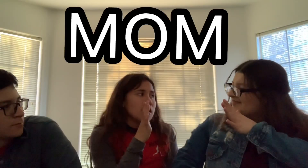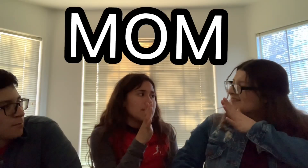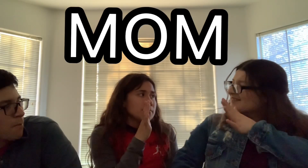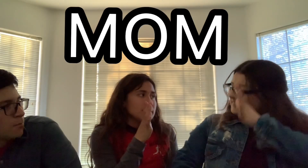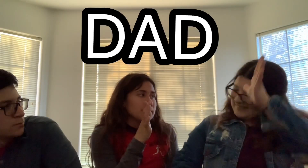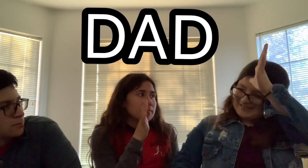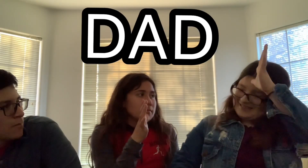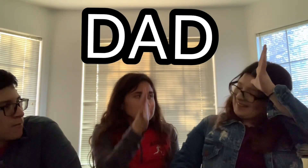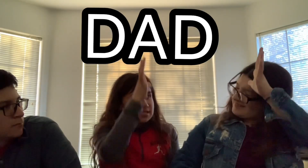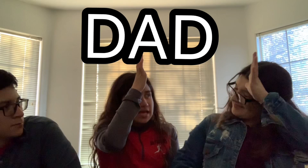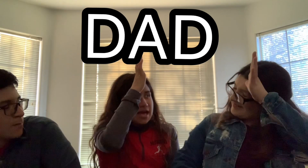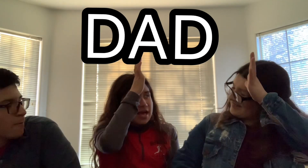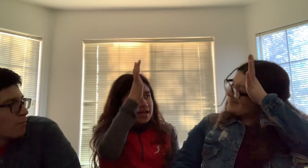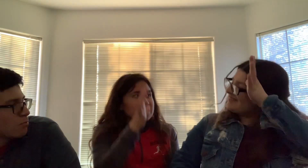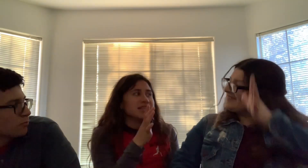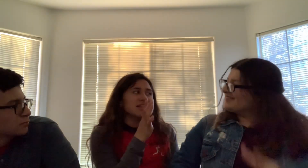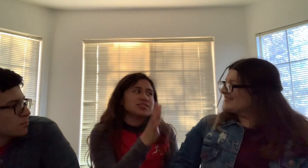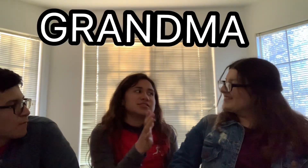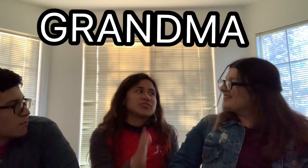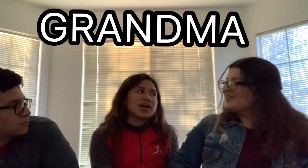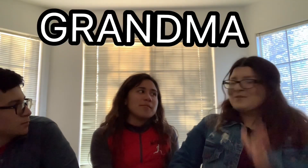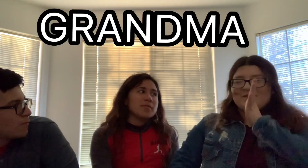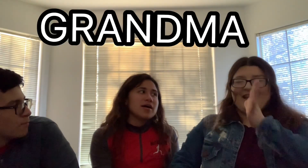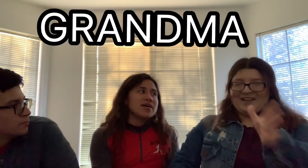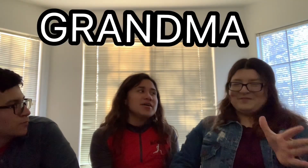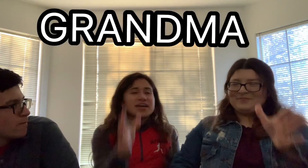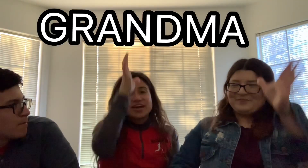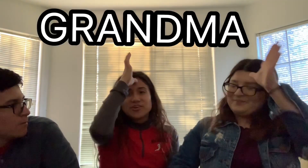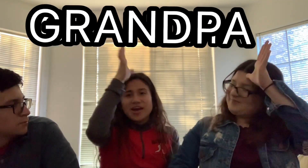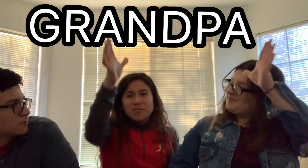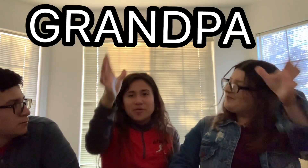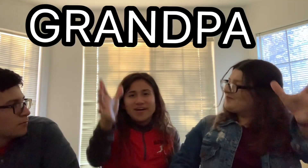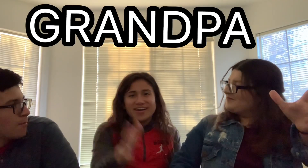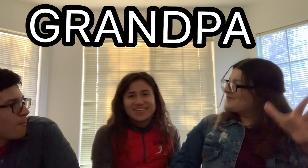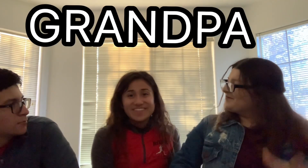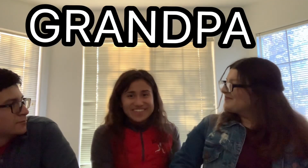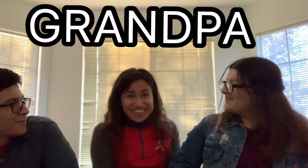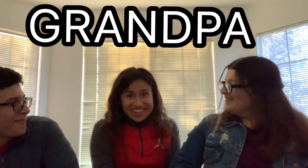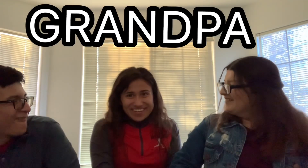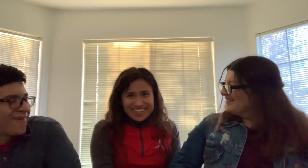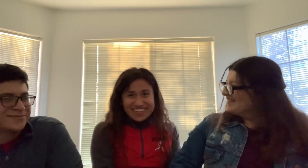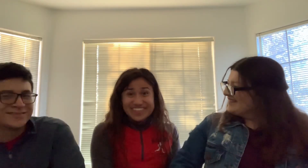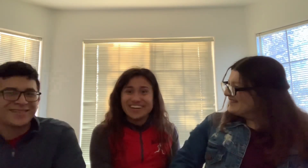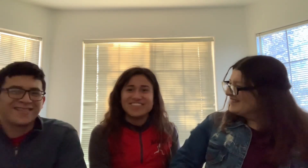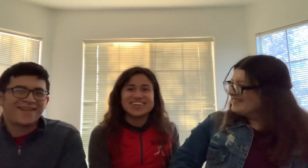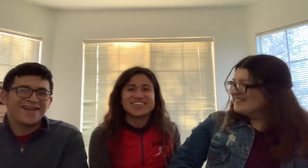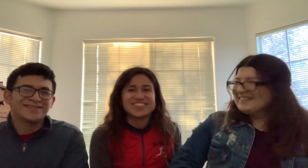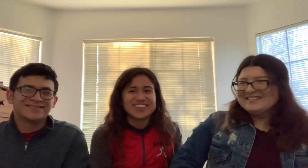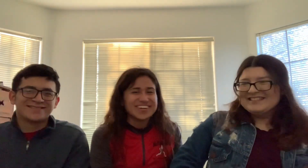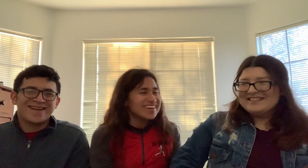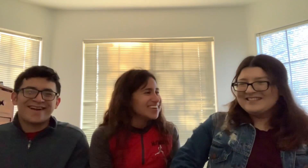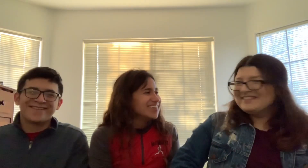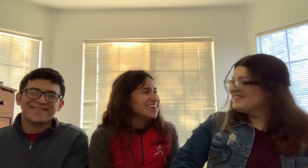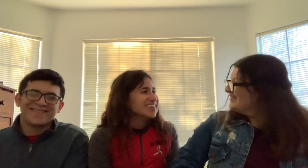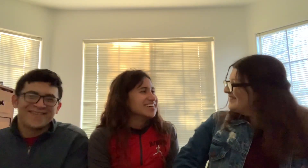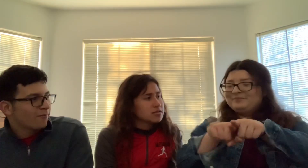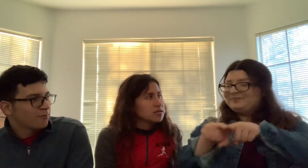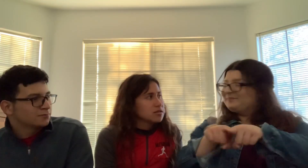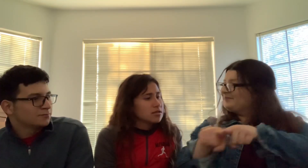Mom, dad, and then this is grandma, grandpa. Ooh, I'm on a roll. Good